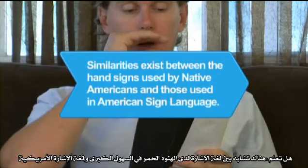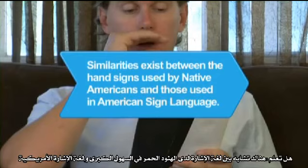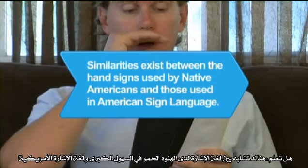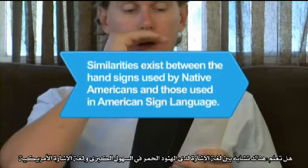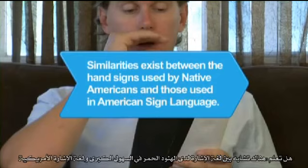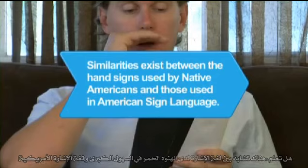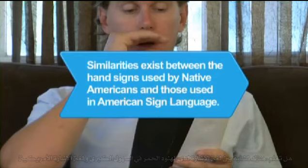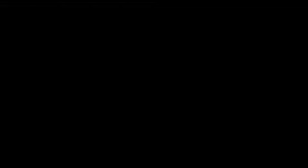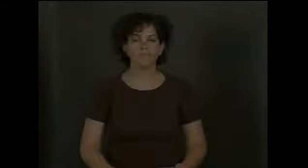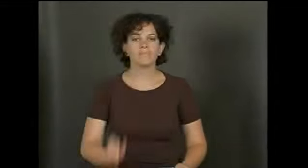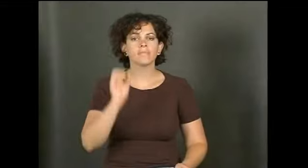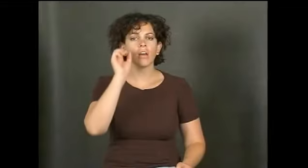American Sign Language.